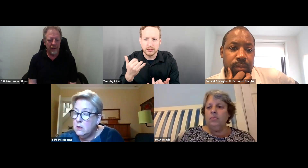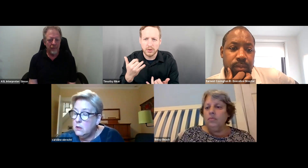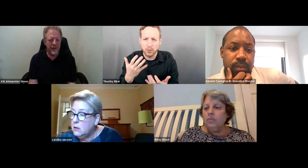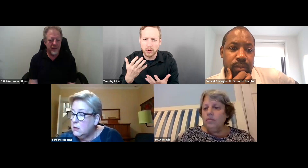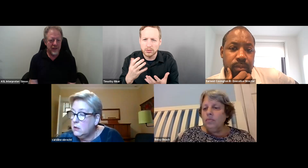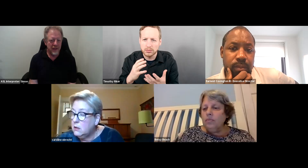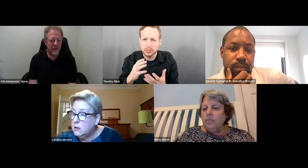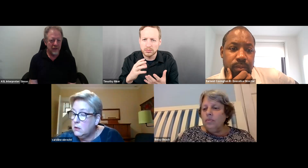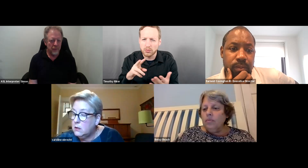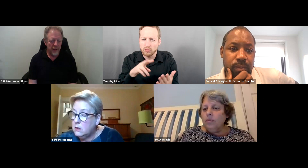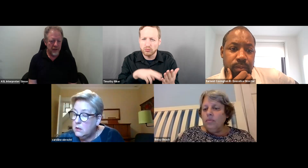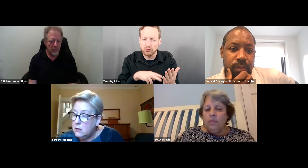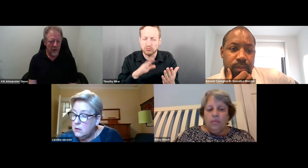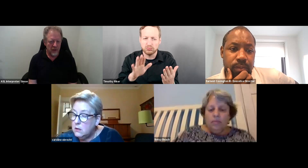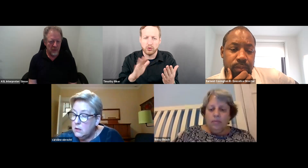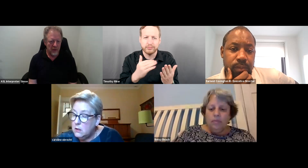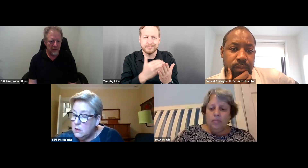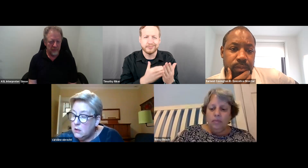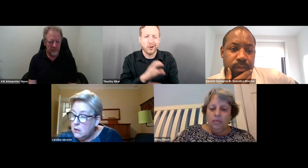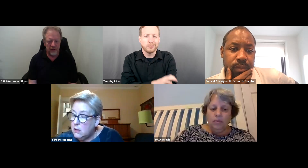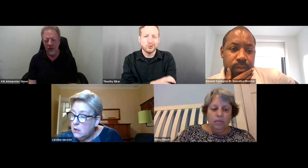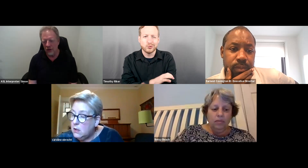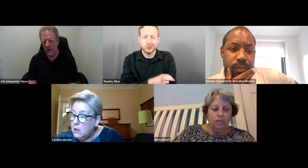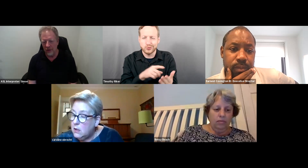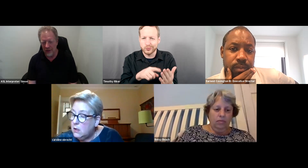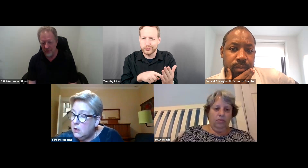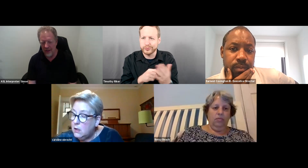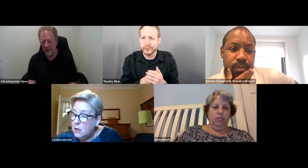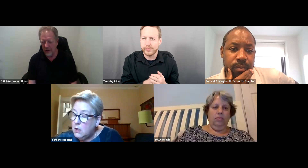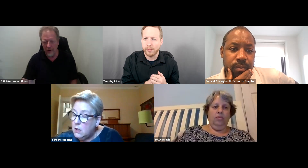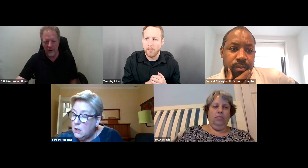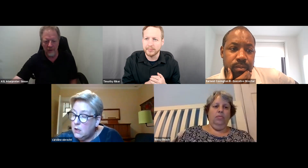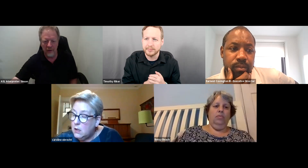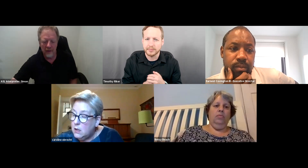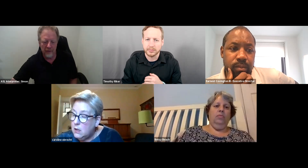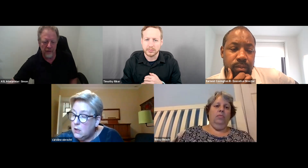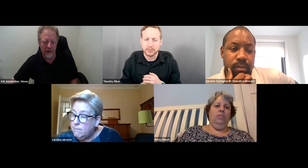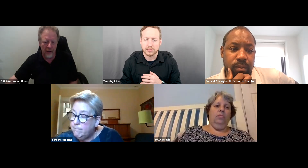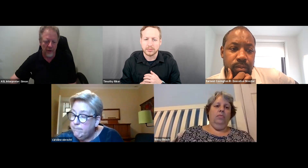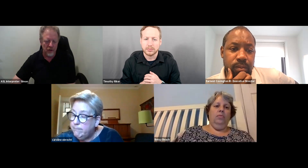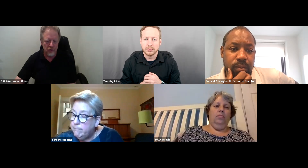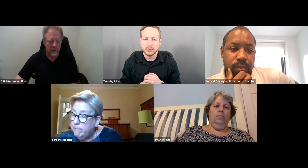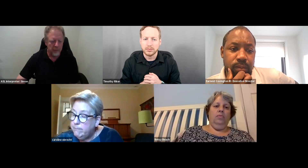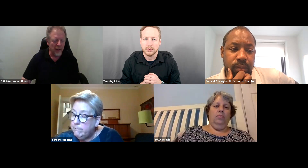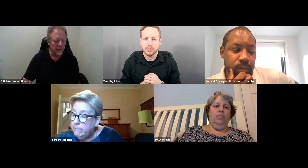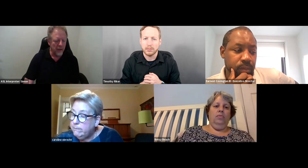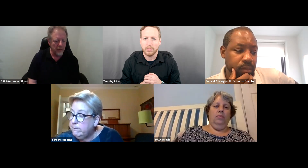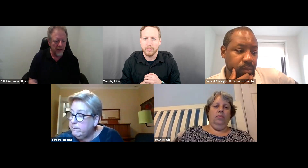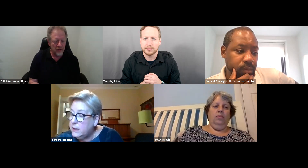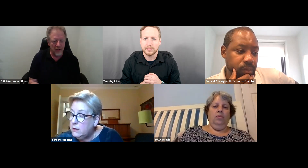Okay, I think Betsy, you basically wanted to, she's gonna look at her list right now on the computer to verify that whether it's 3 monthly